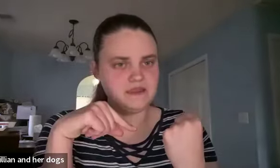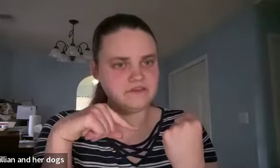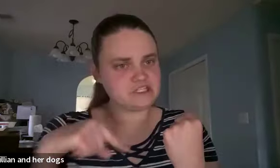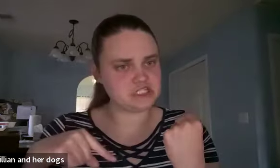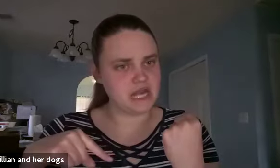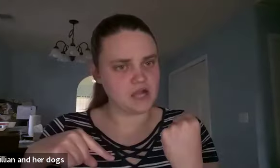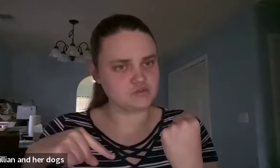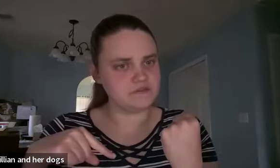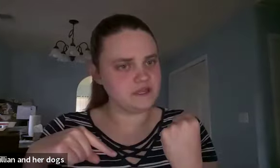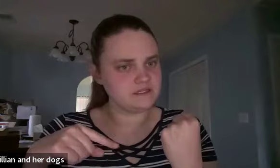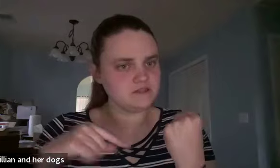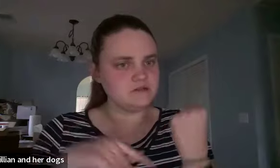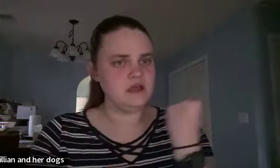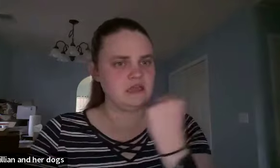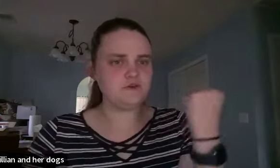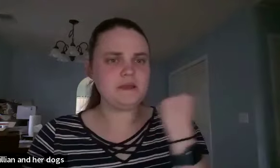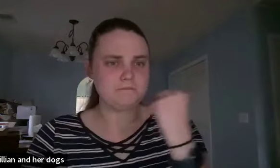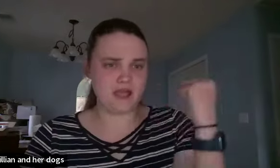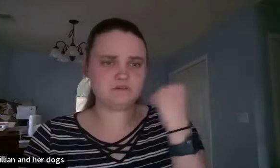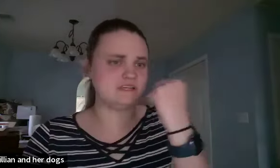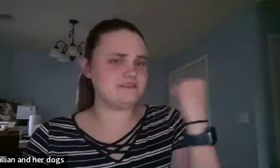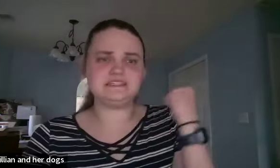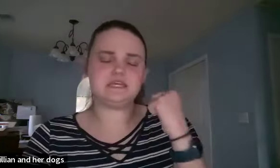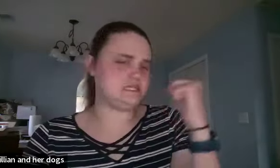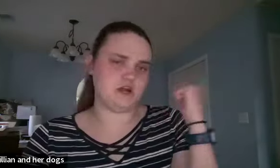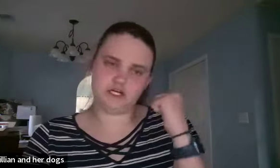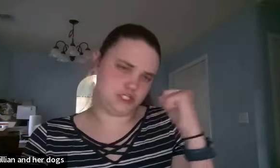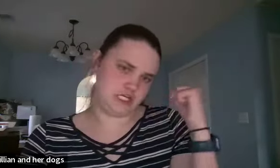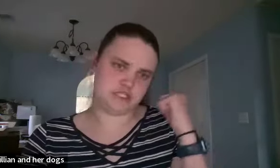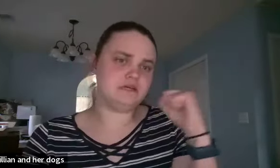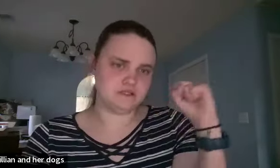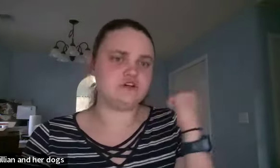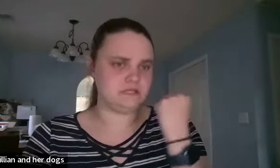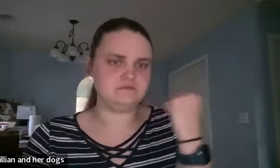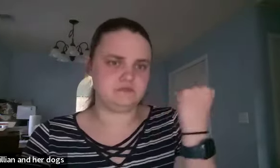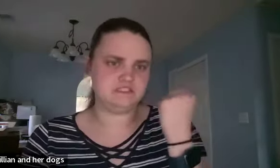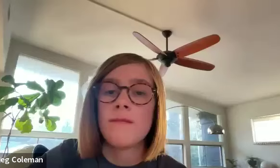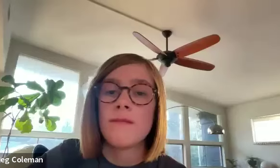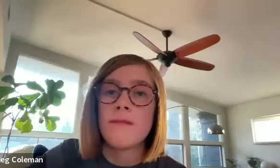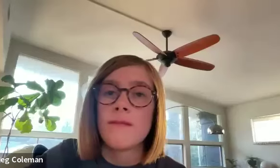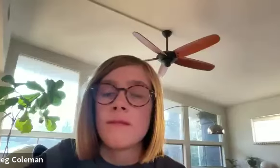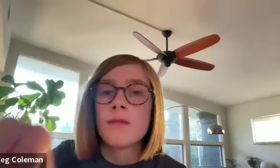like I think that's just a natural thing I do. If you went backwards like this, it's not going to change it. It'll still be the